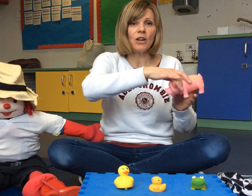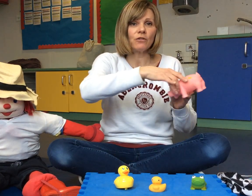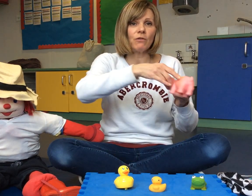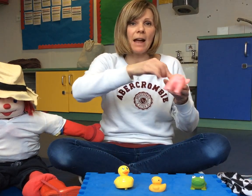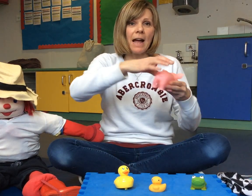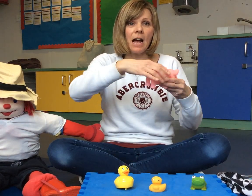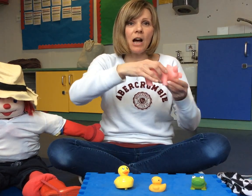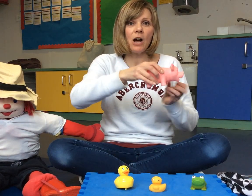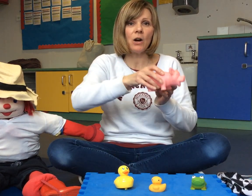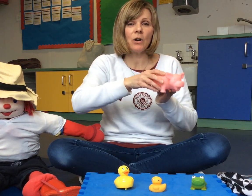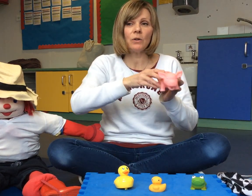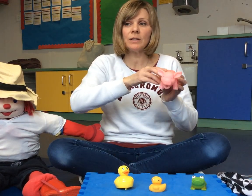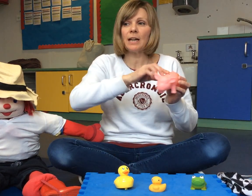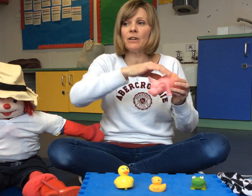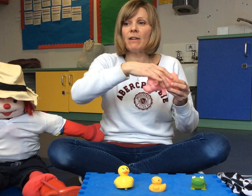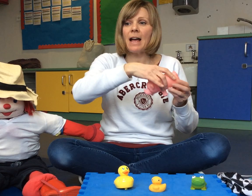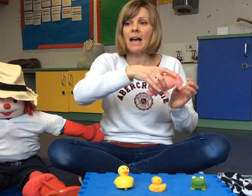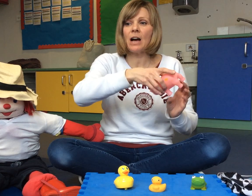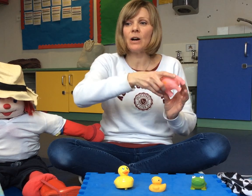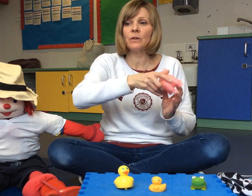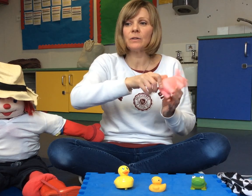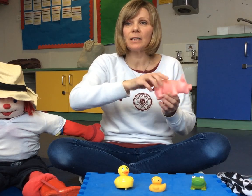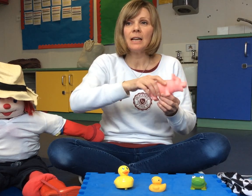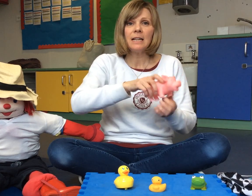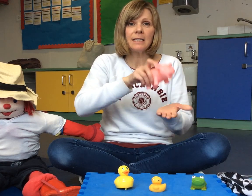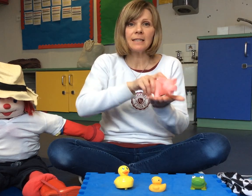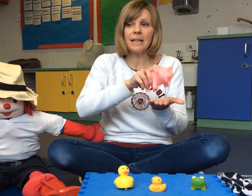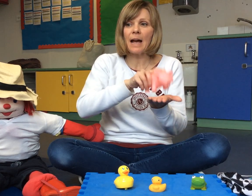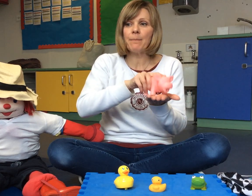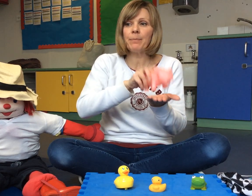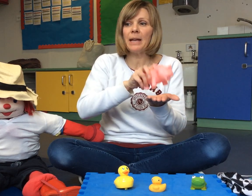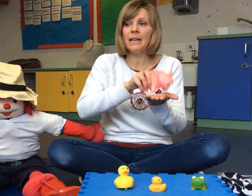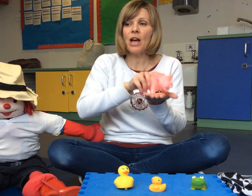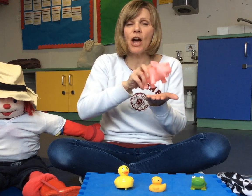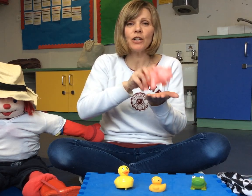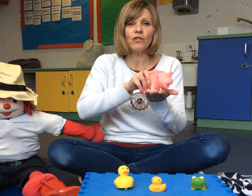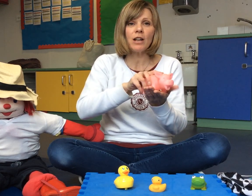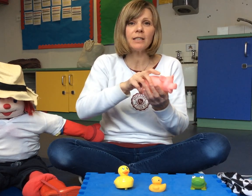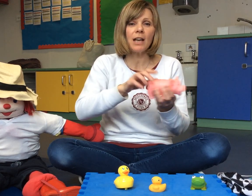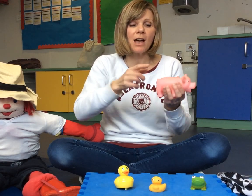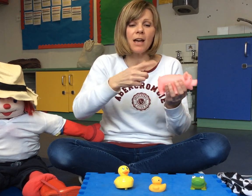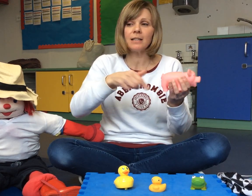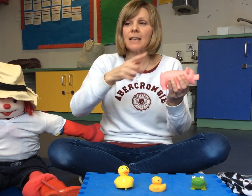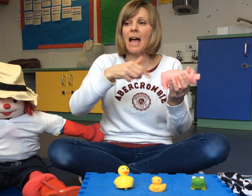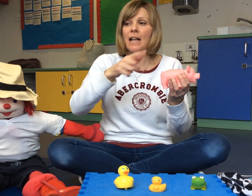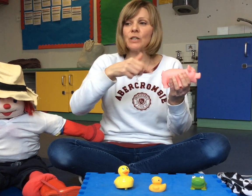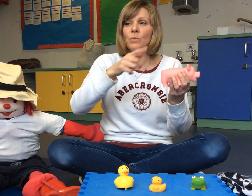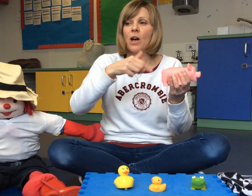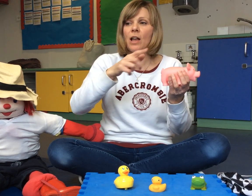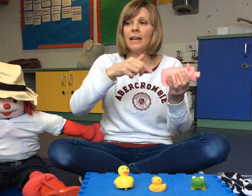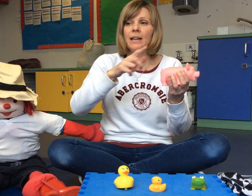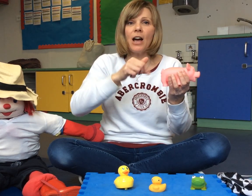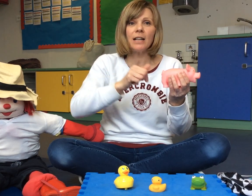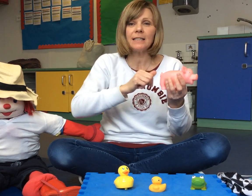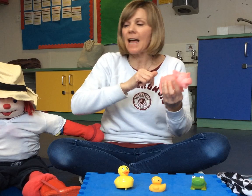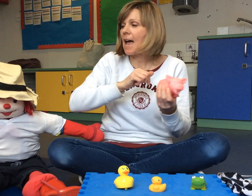turned round and around, stamping her trotters and twirling her